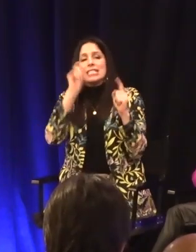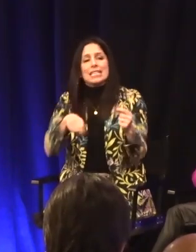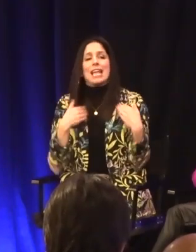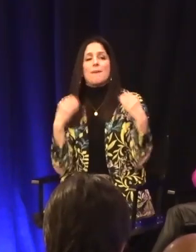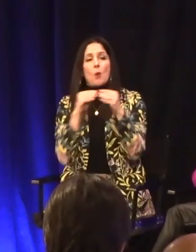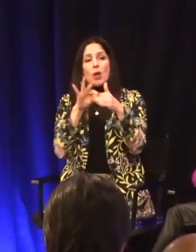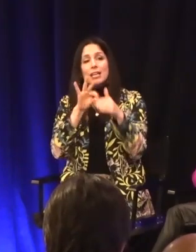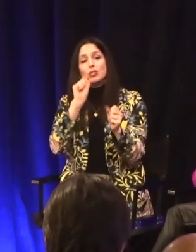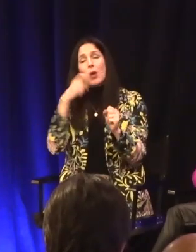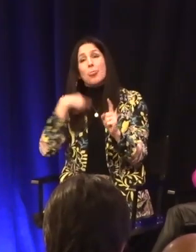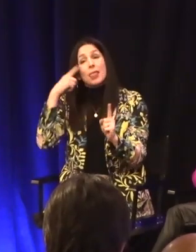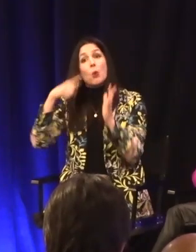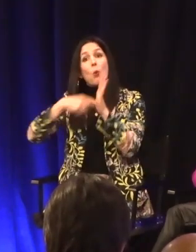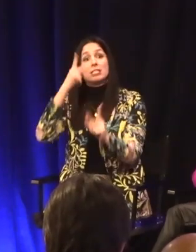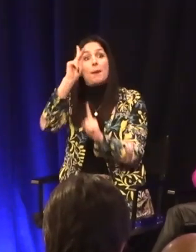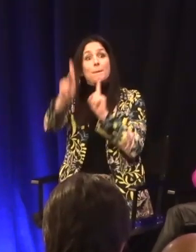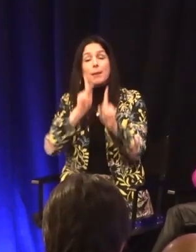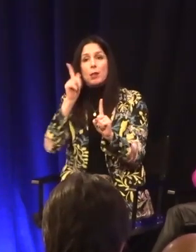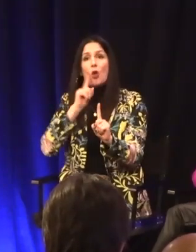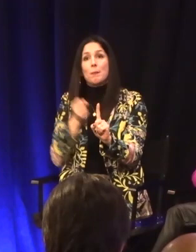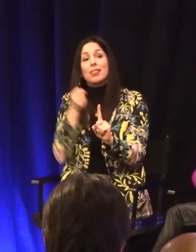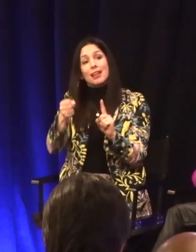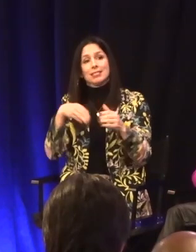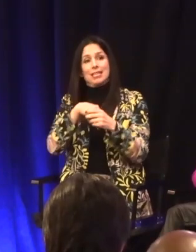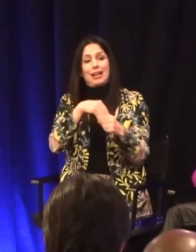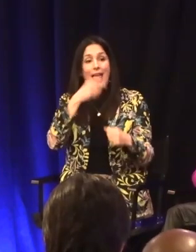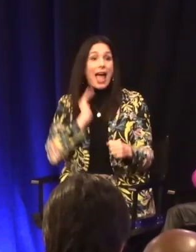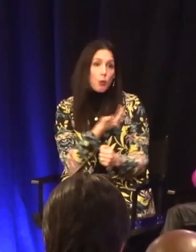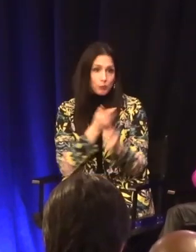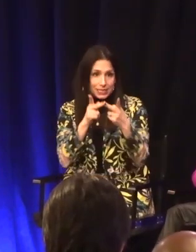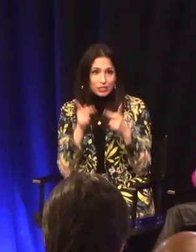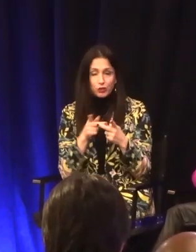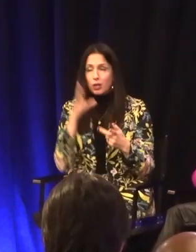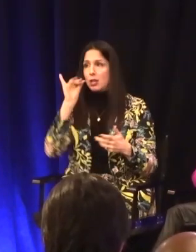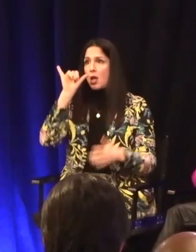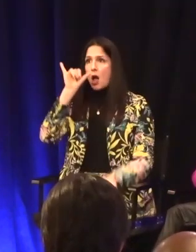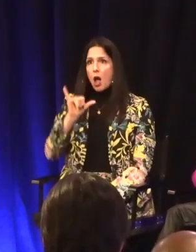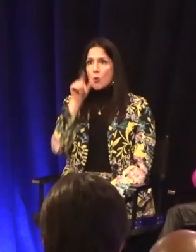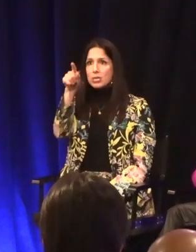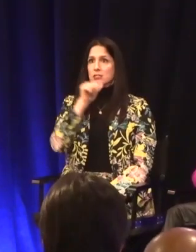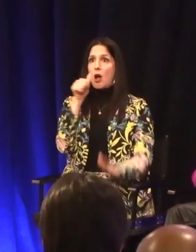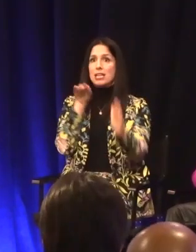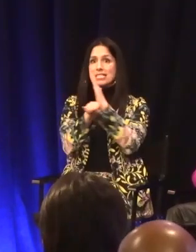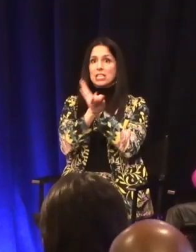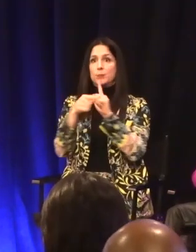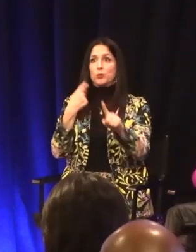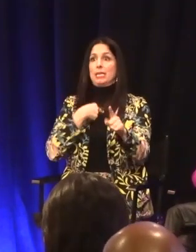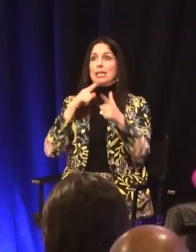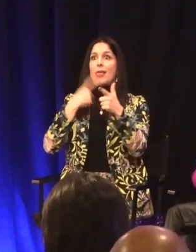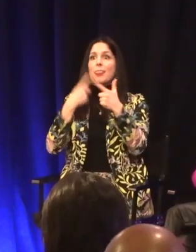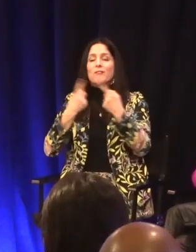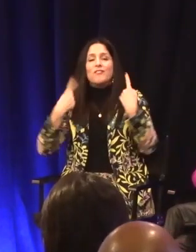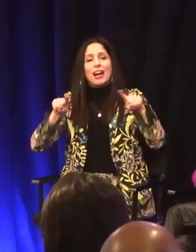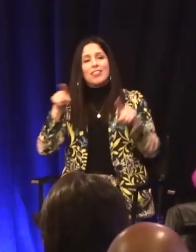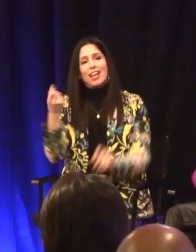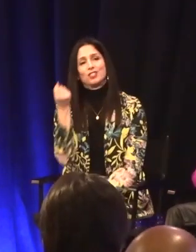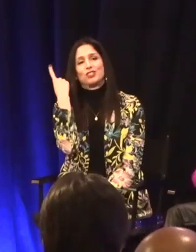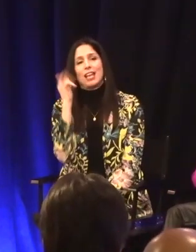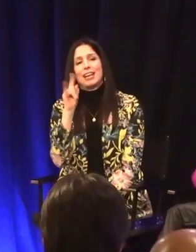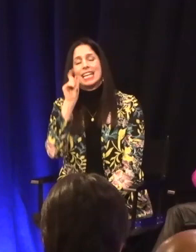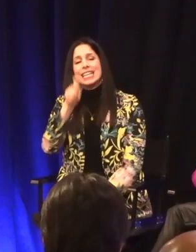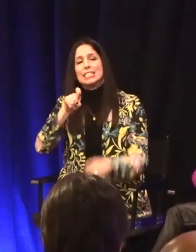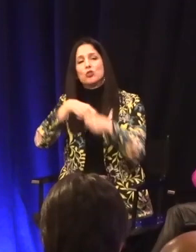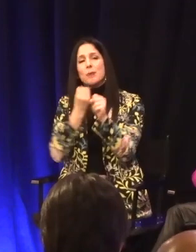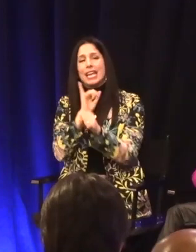many more movies that you can do. So you have more content. You think once people are placed within our position, they go, oh, it's not accessible to me. And